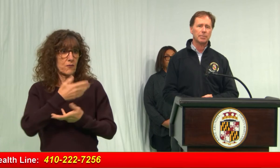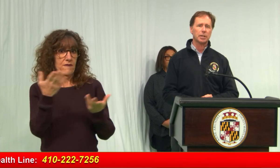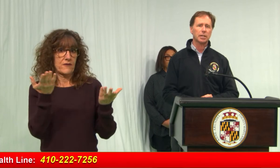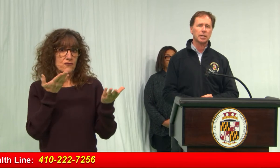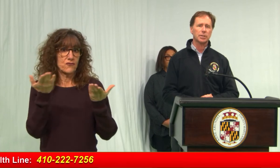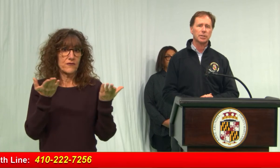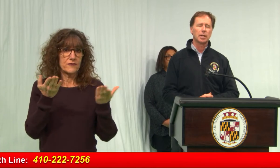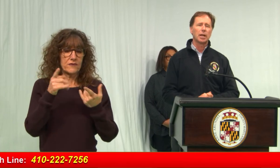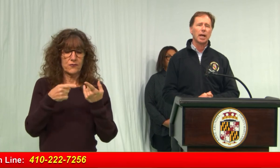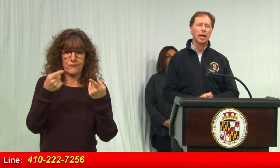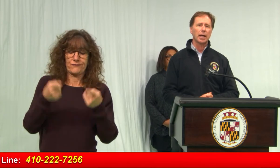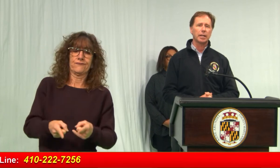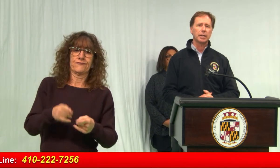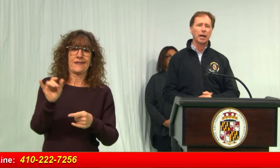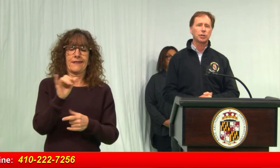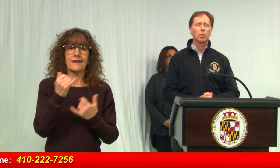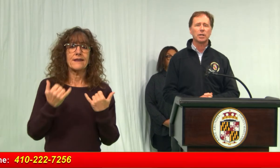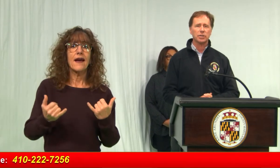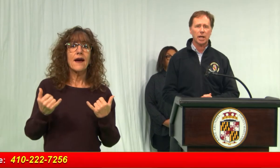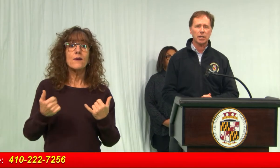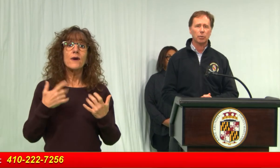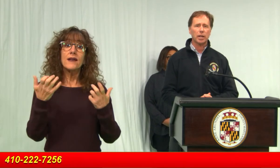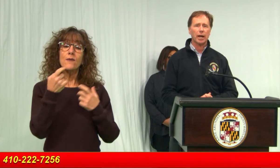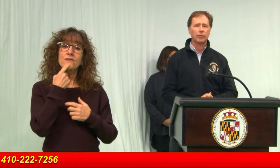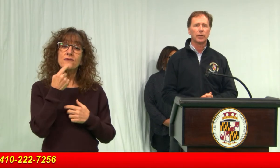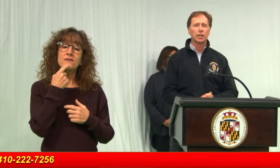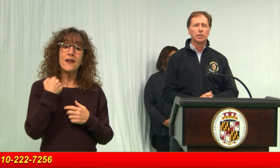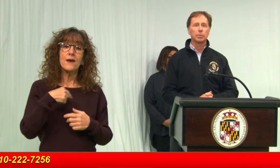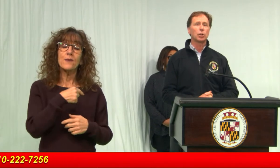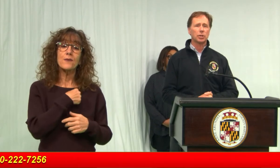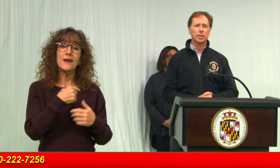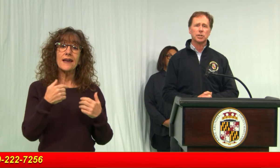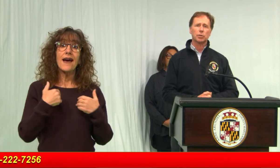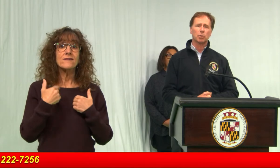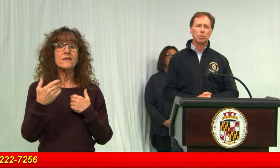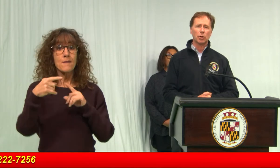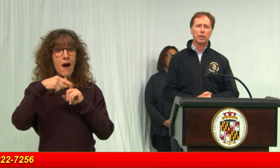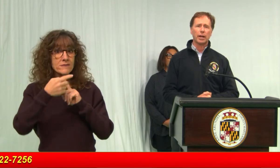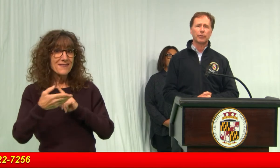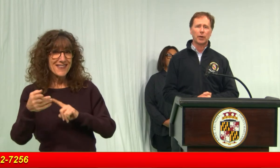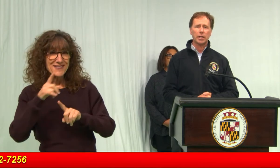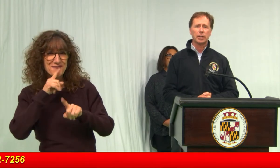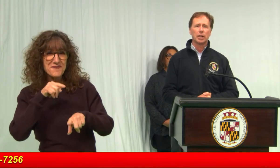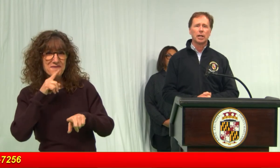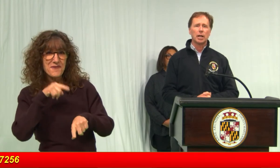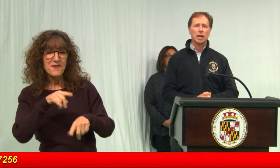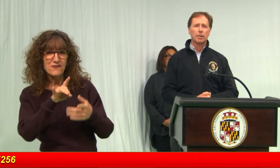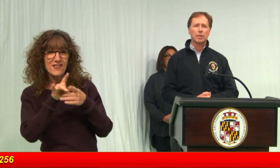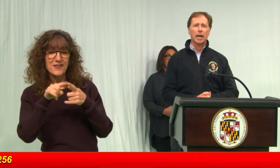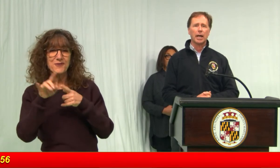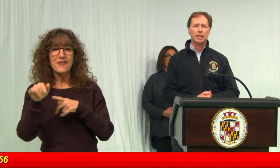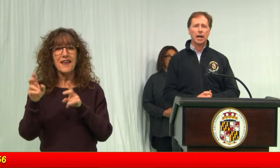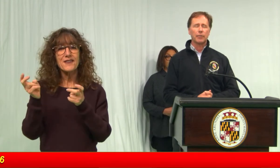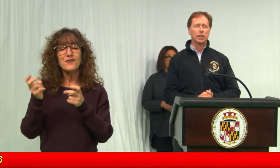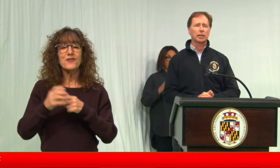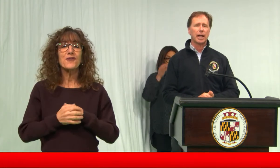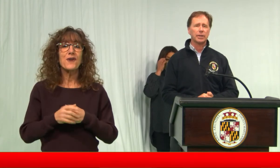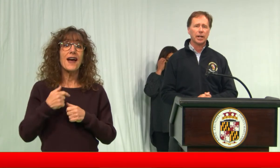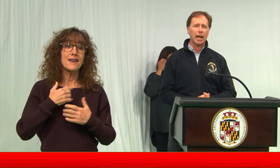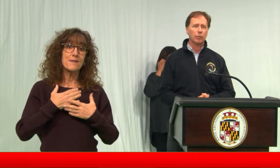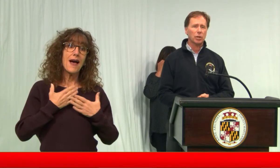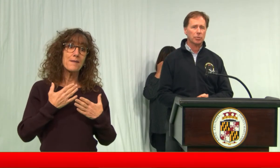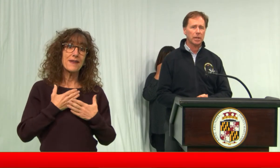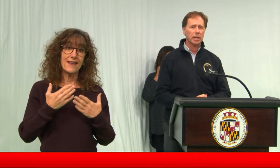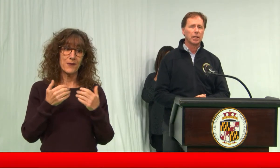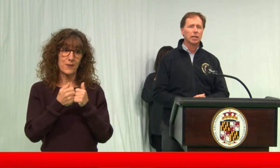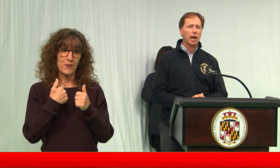at times like this. And I do want to say that we have some good things to report on that front. And I'm very glad